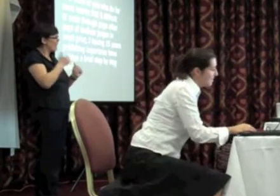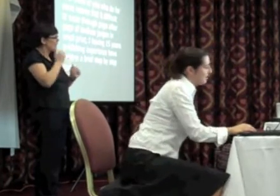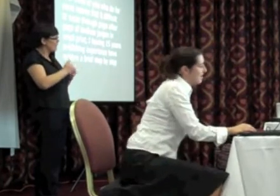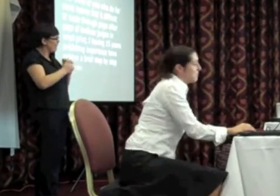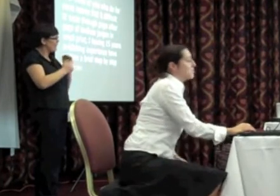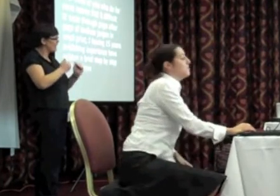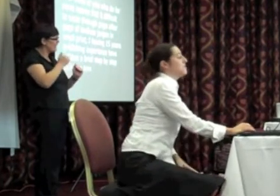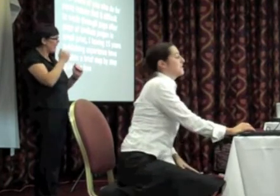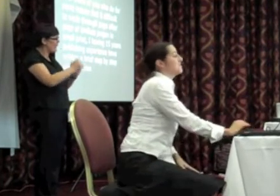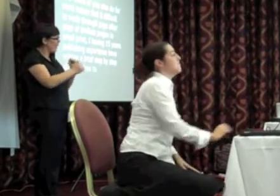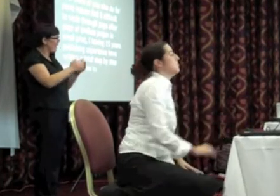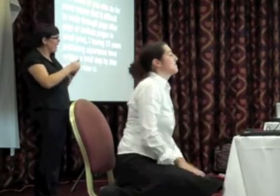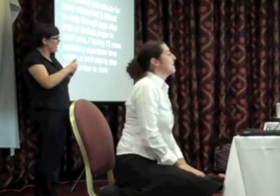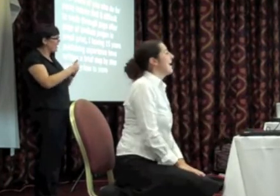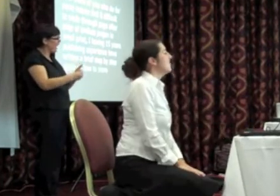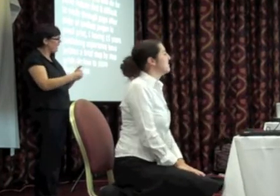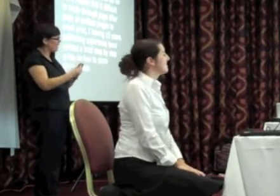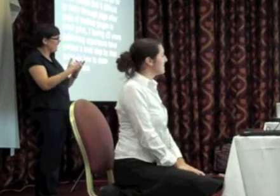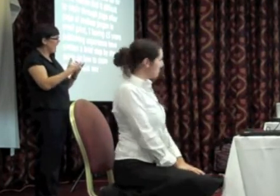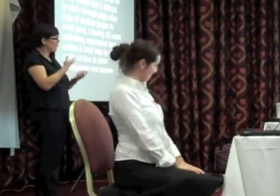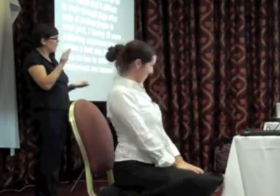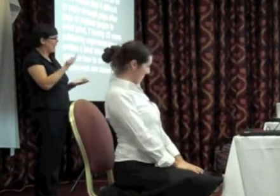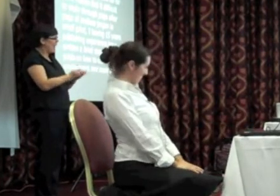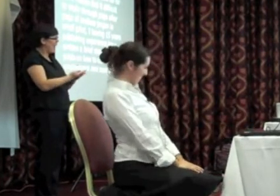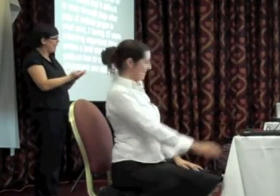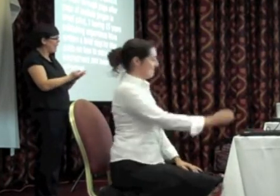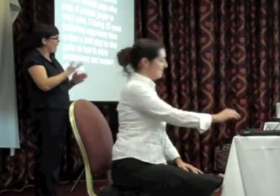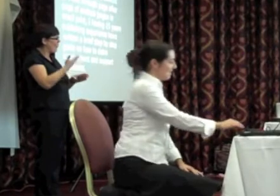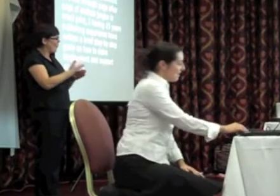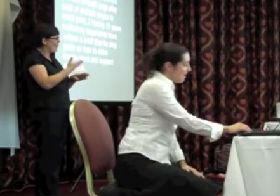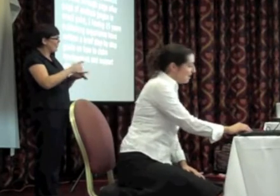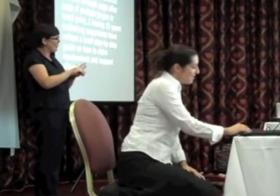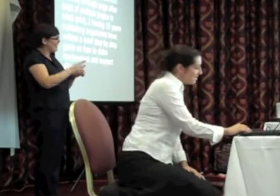claim employment and support allowance.